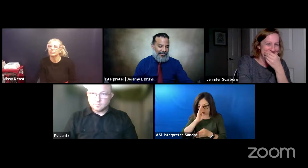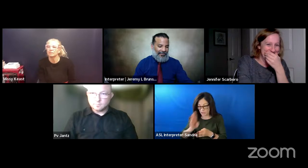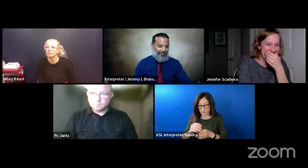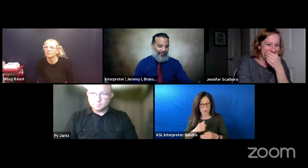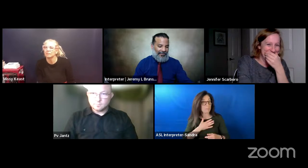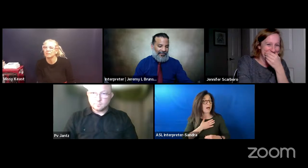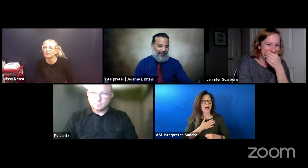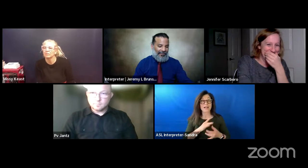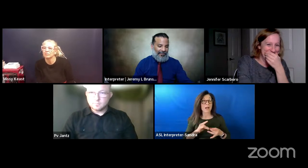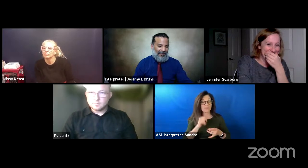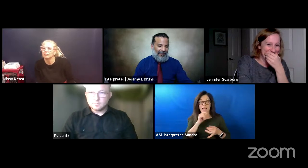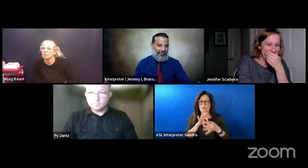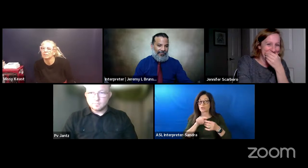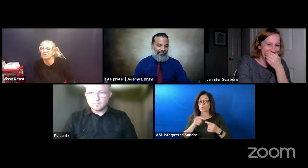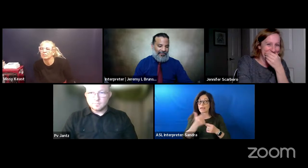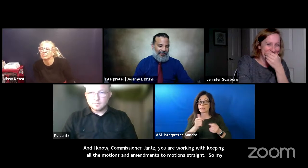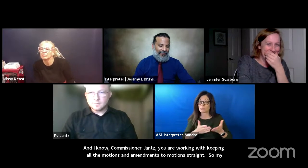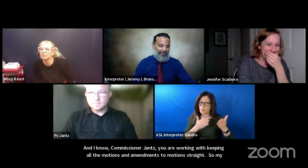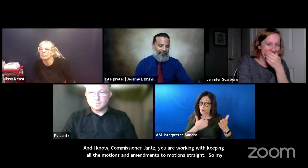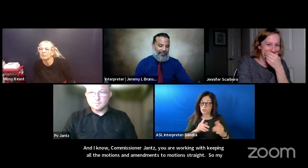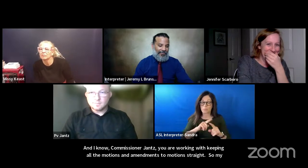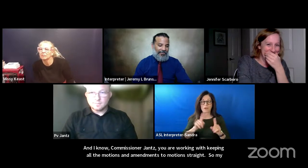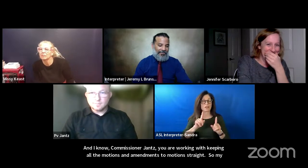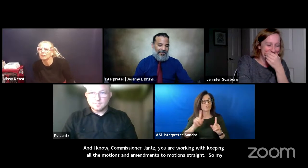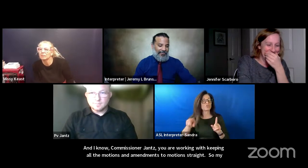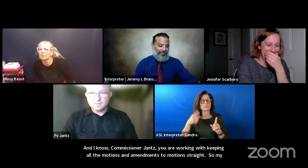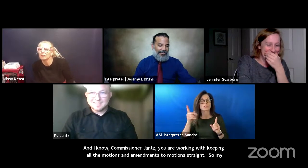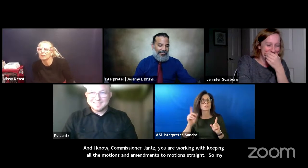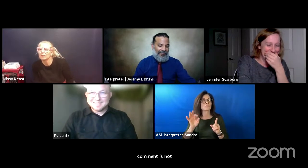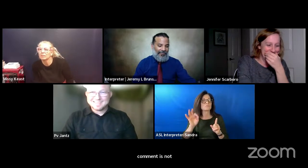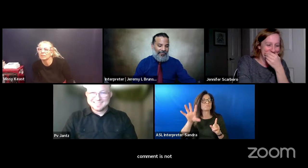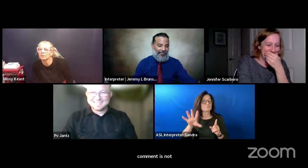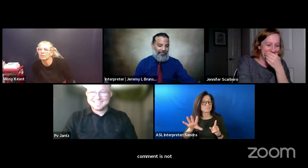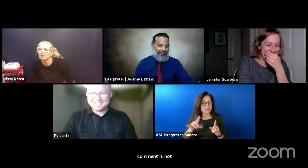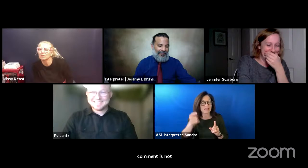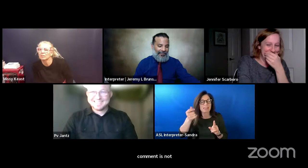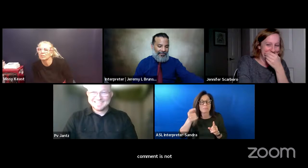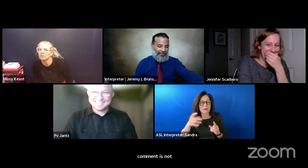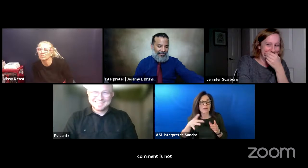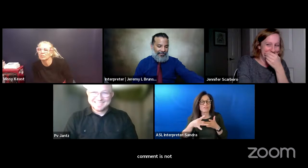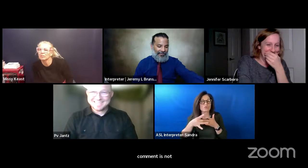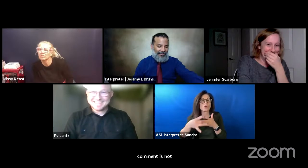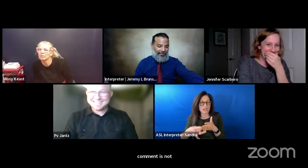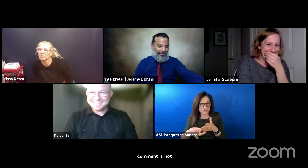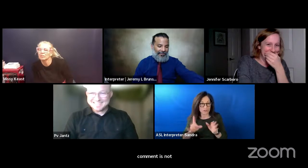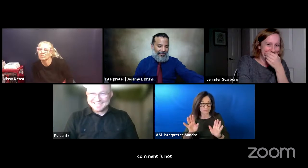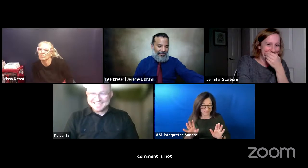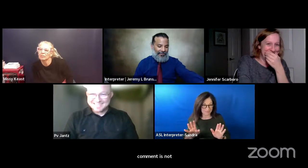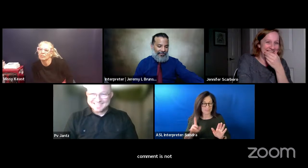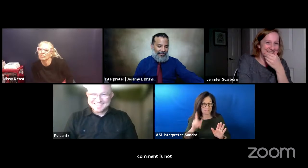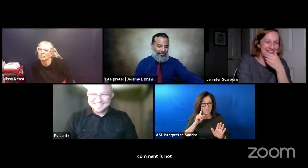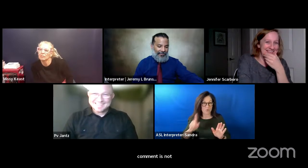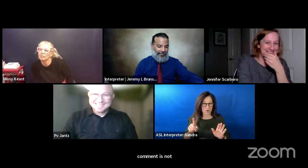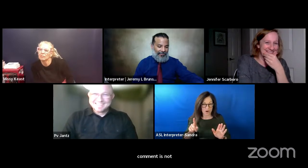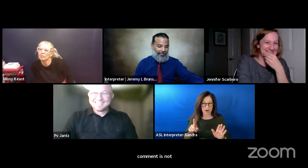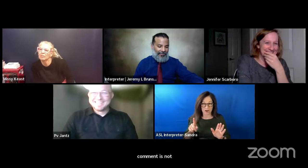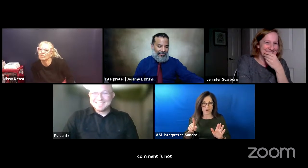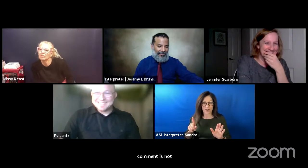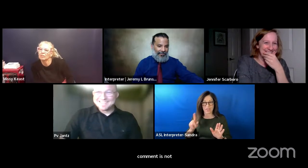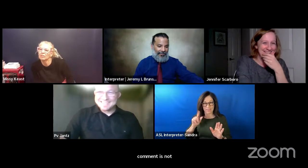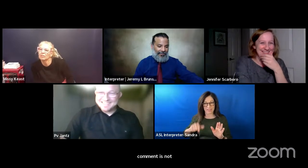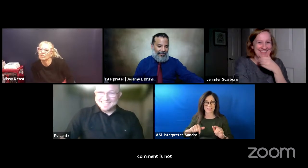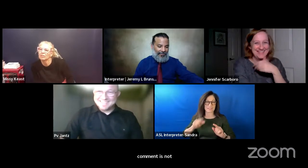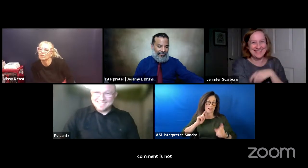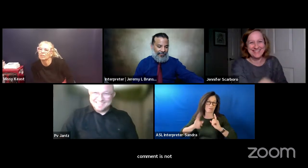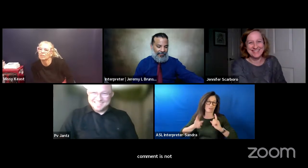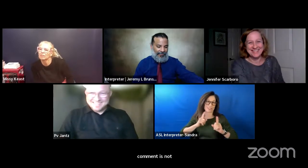any motion. It's just to perhaps provide a little bit of direction for the